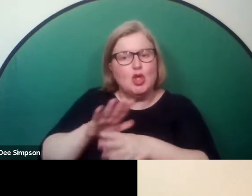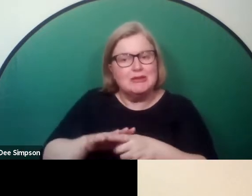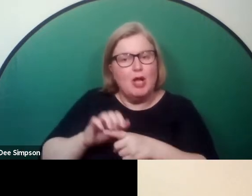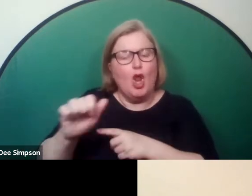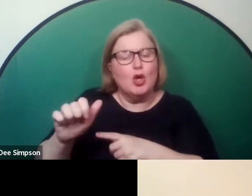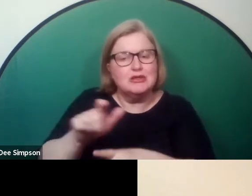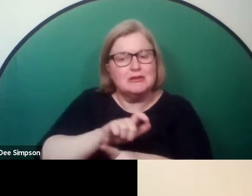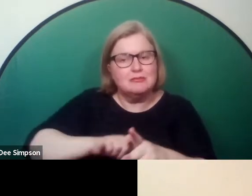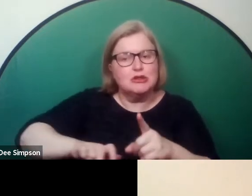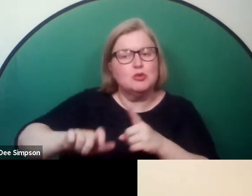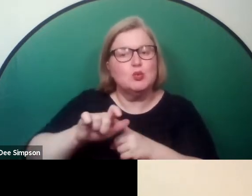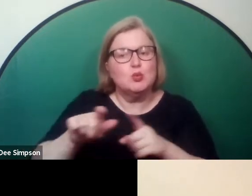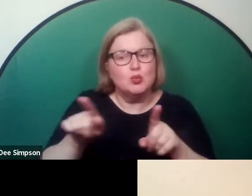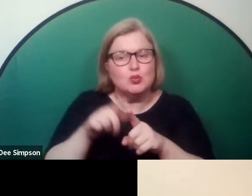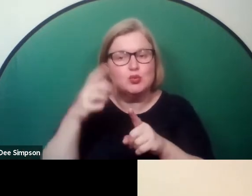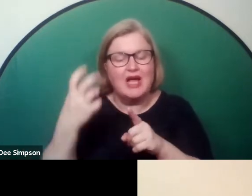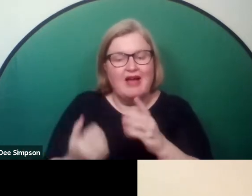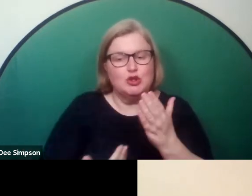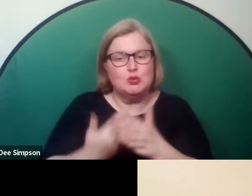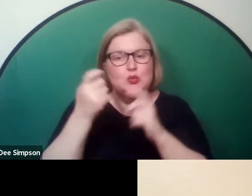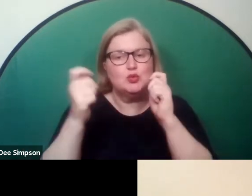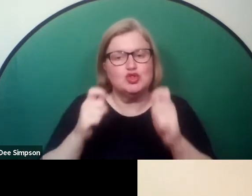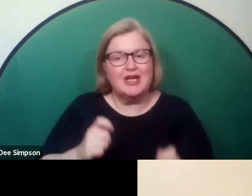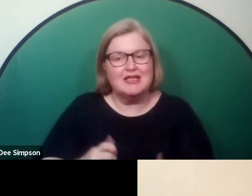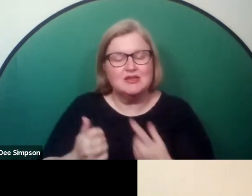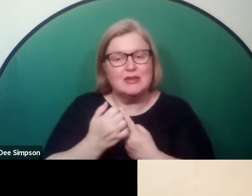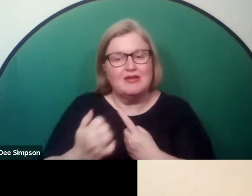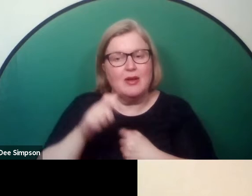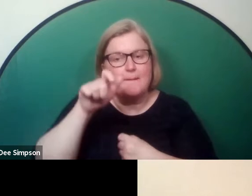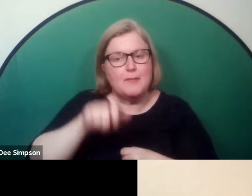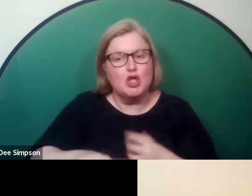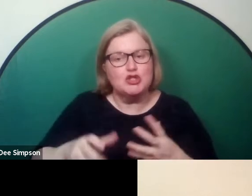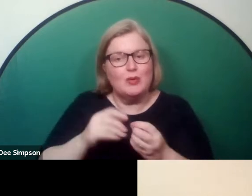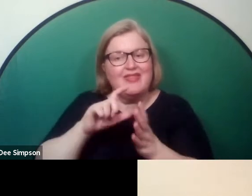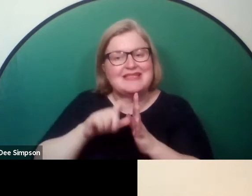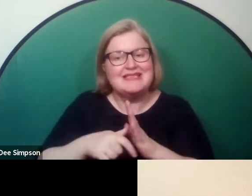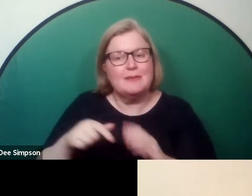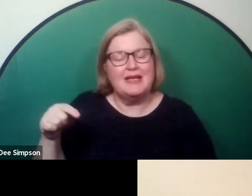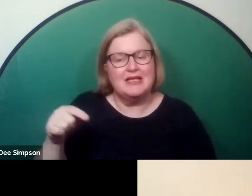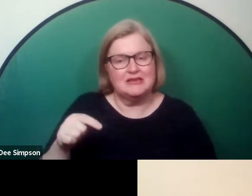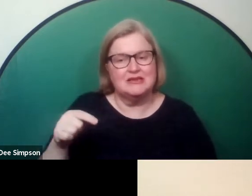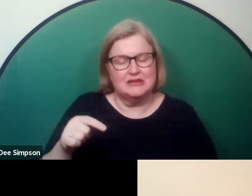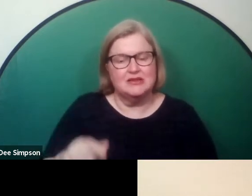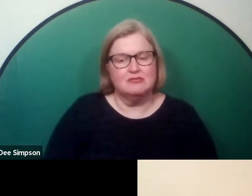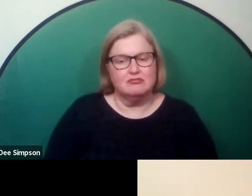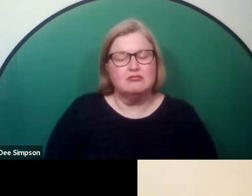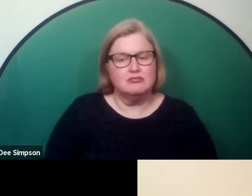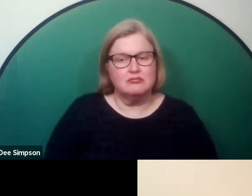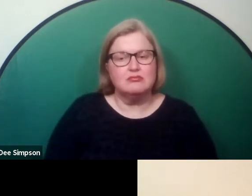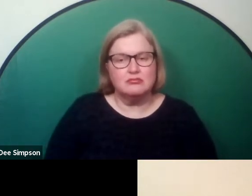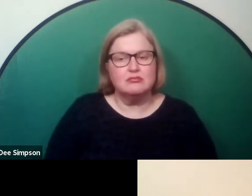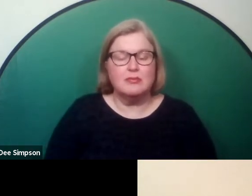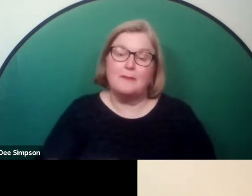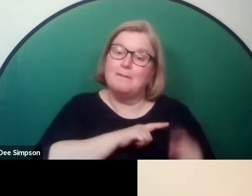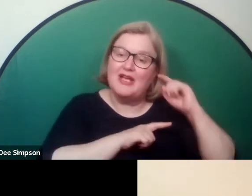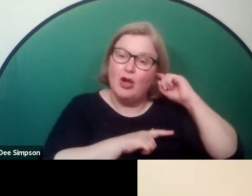community, there are new changes which are affecting persons with disabilities. Fishery, because